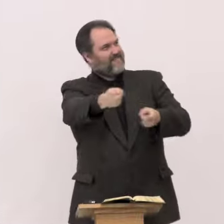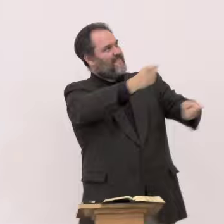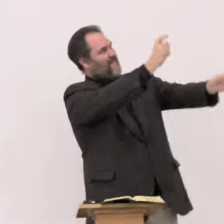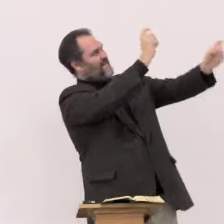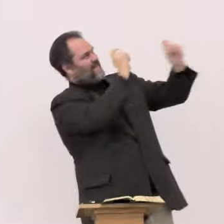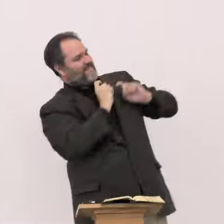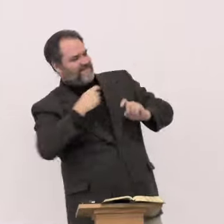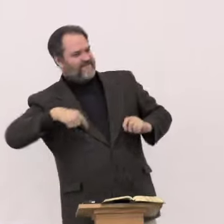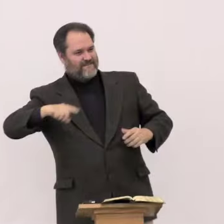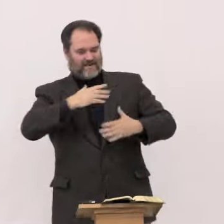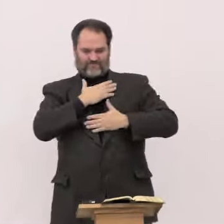You can start judging people,